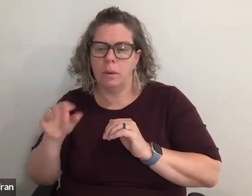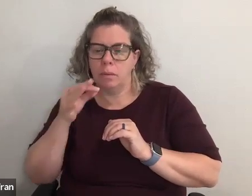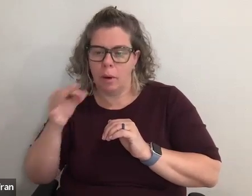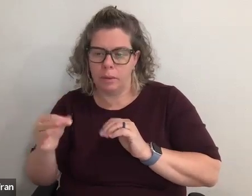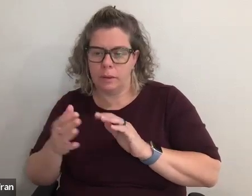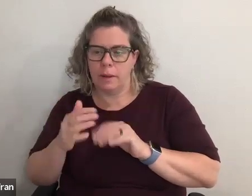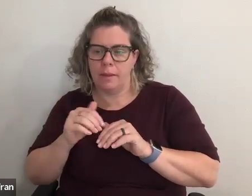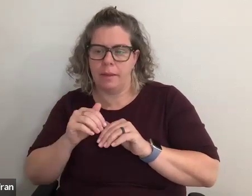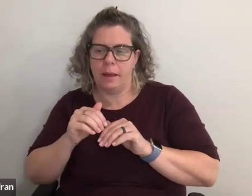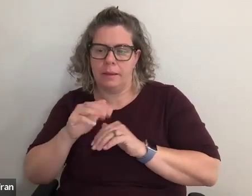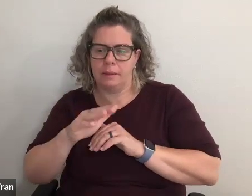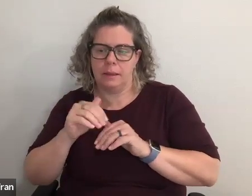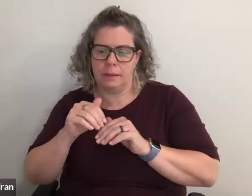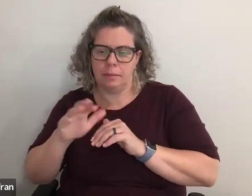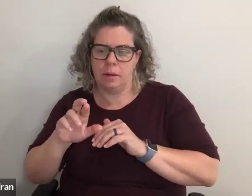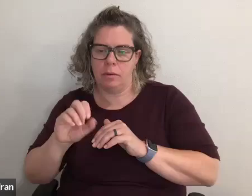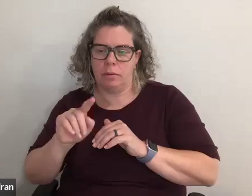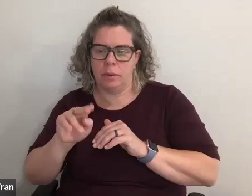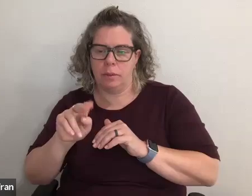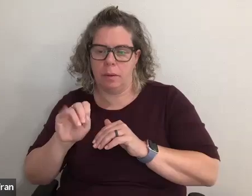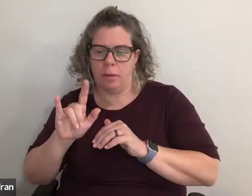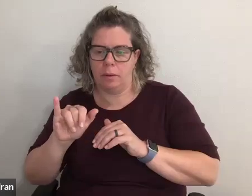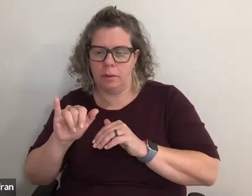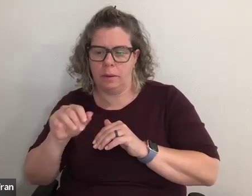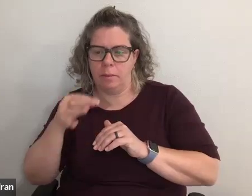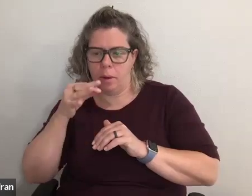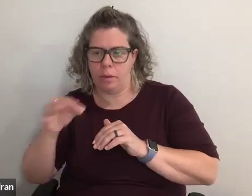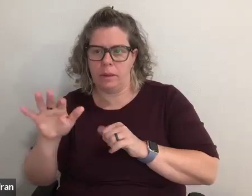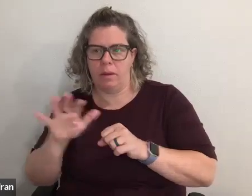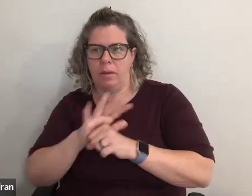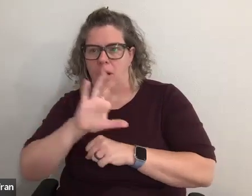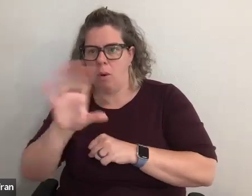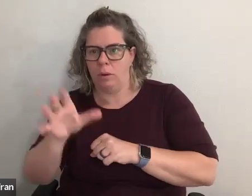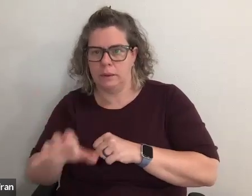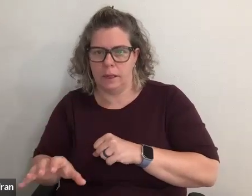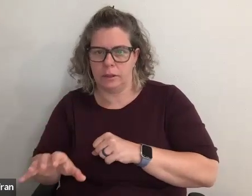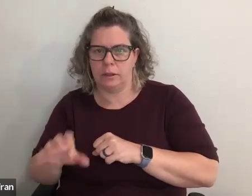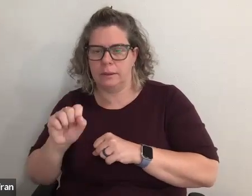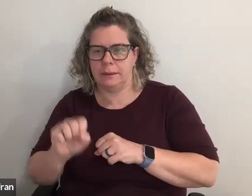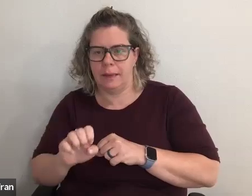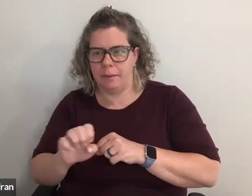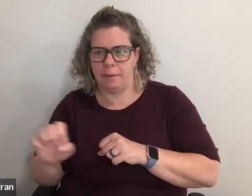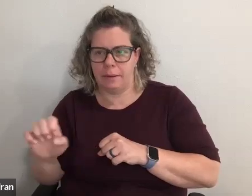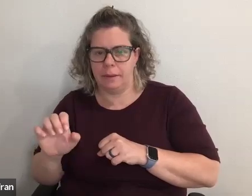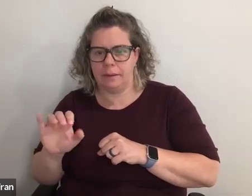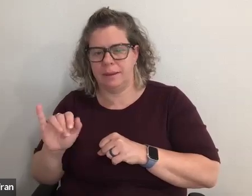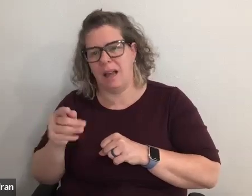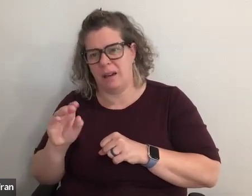actually dispatch remotely out of Pocatello. Then we cover that whole section, southeast Idaho.